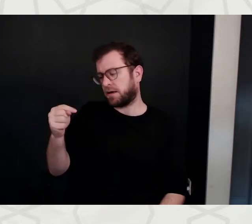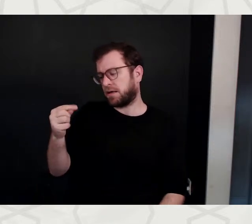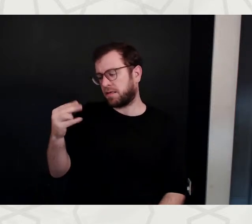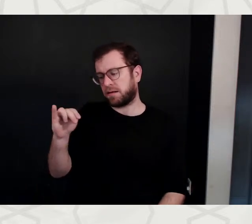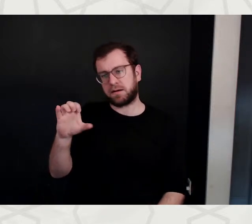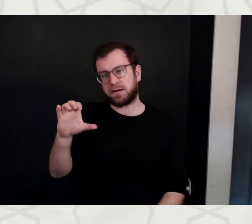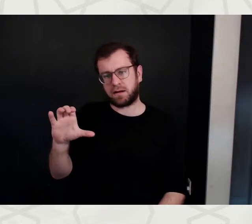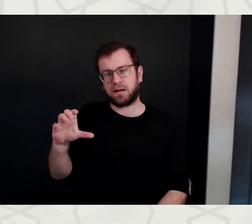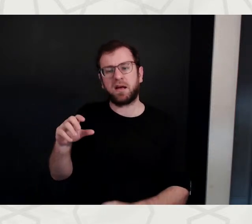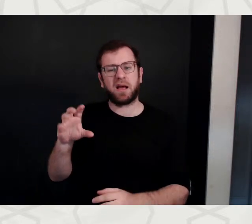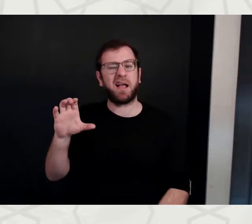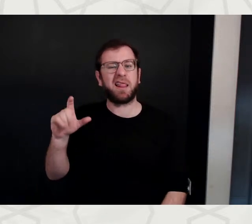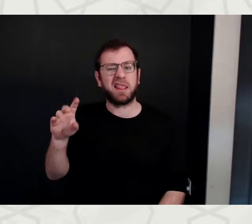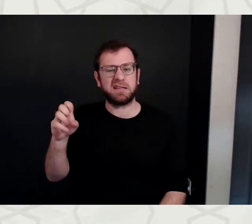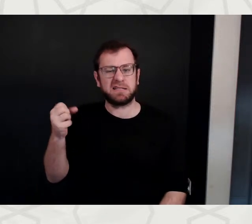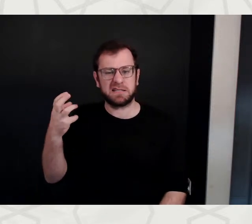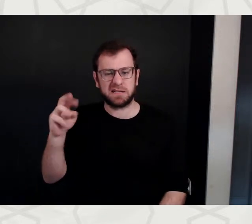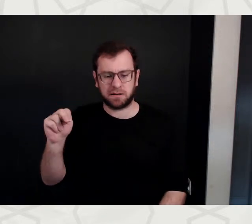it.